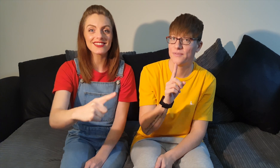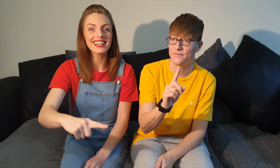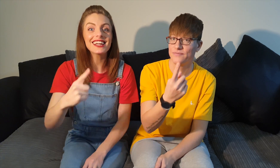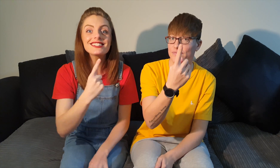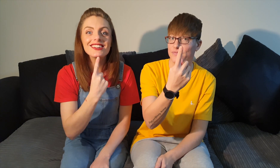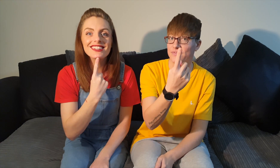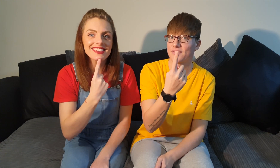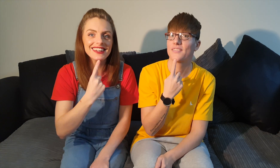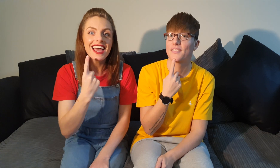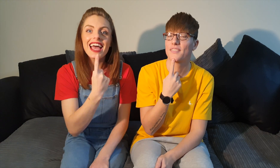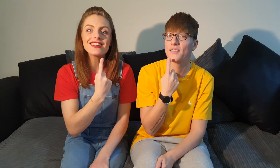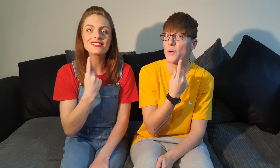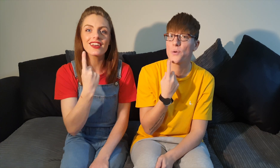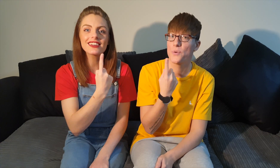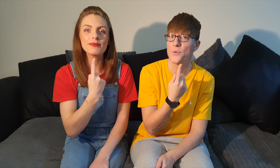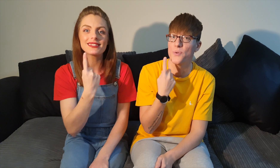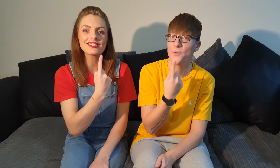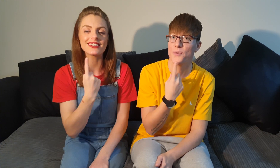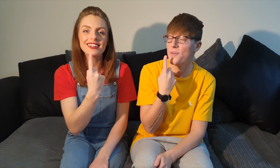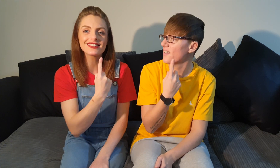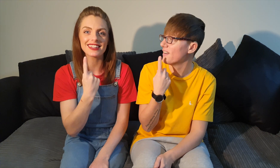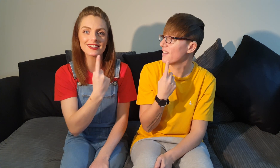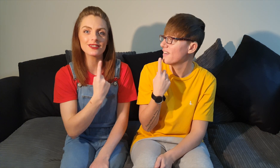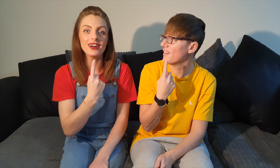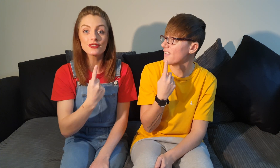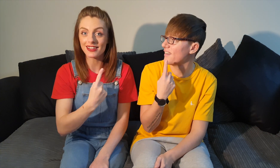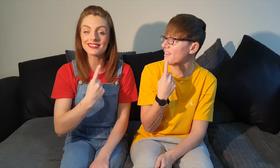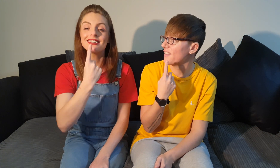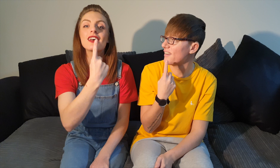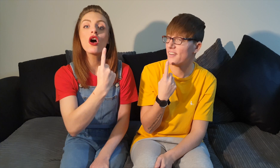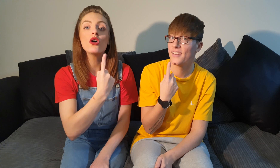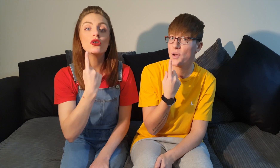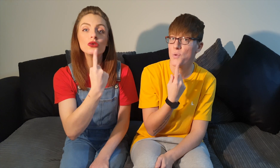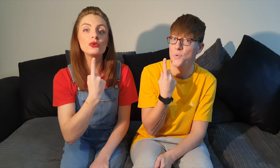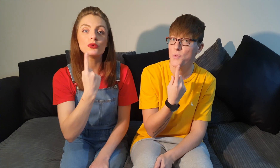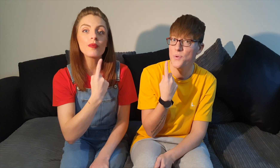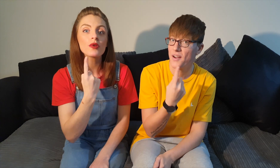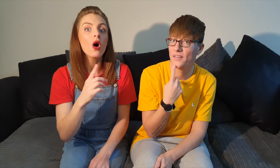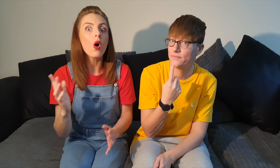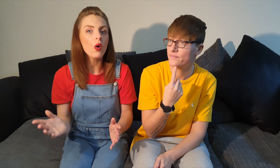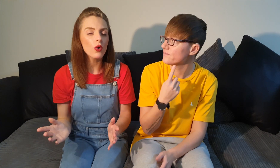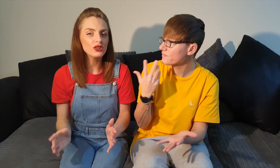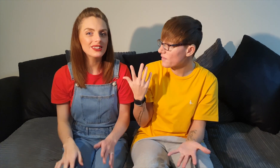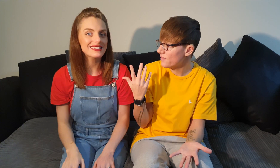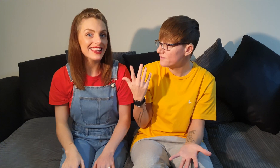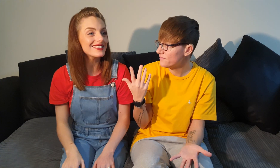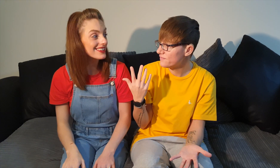finger to the chin in a circular position, just like so. So this is who. Or you can sign this a